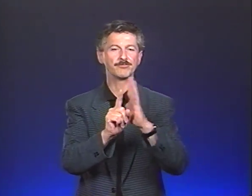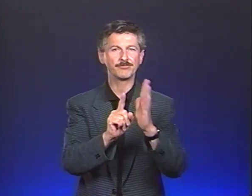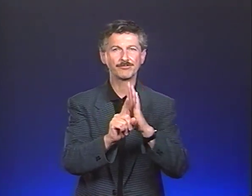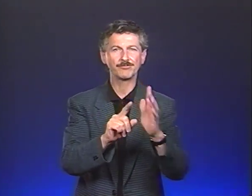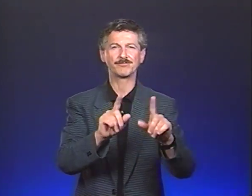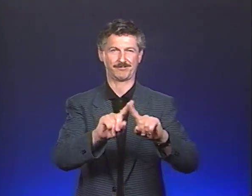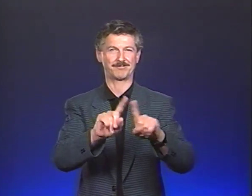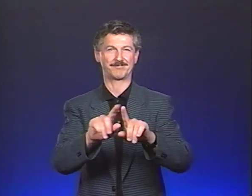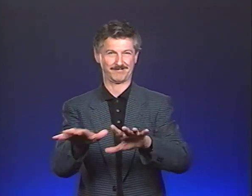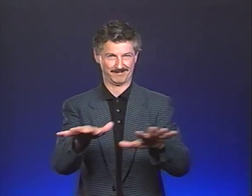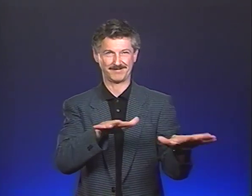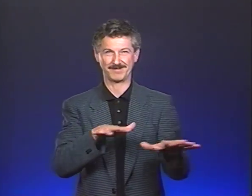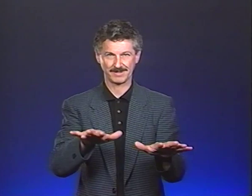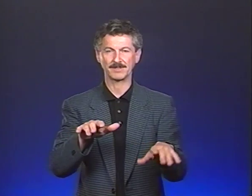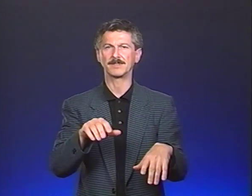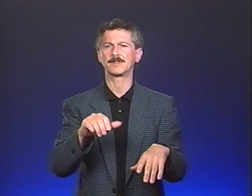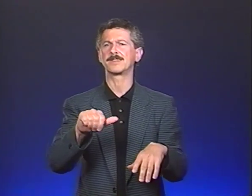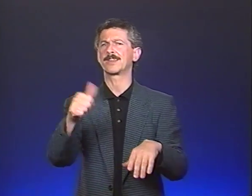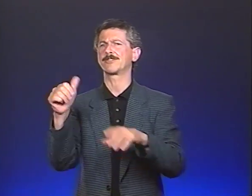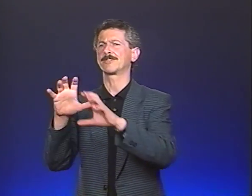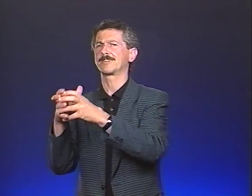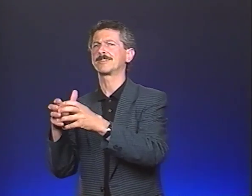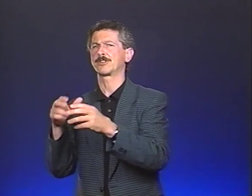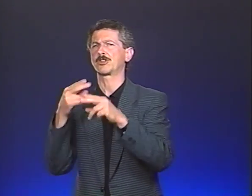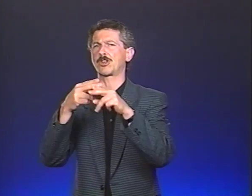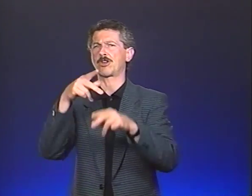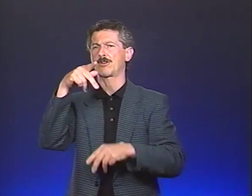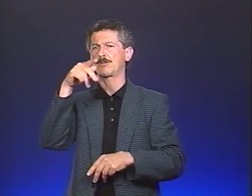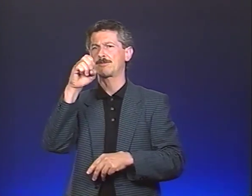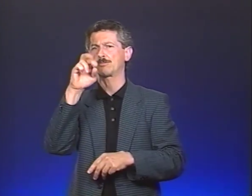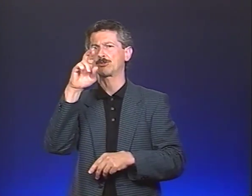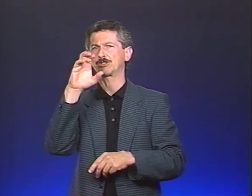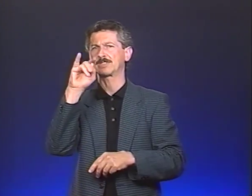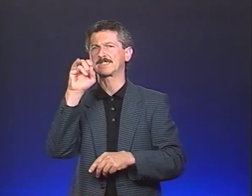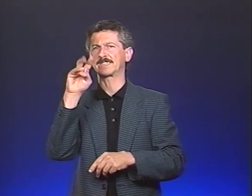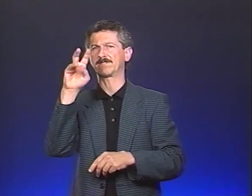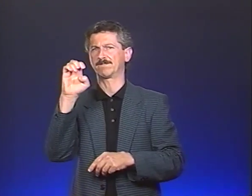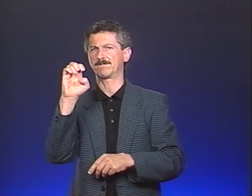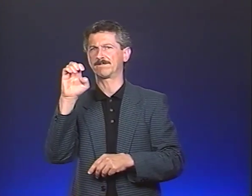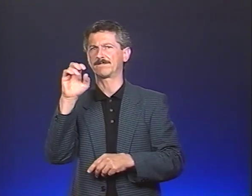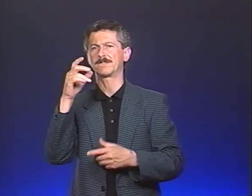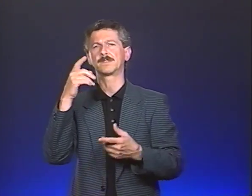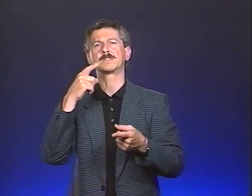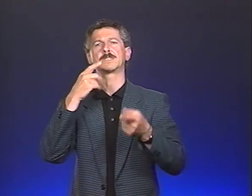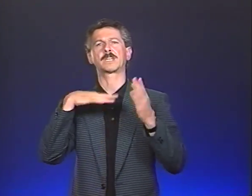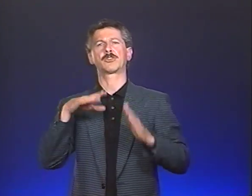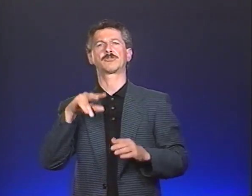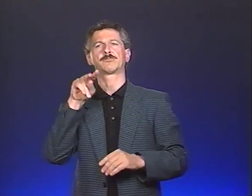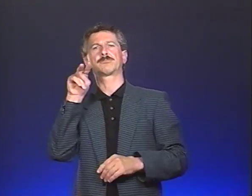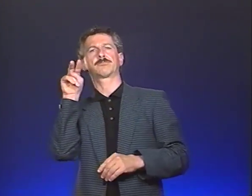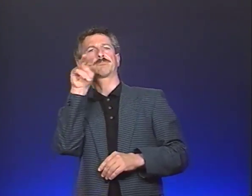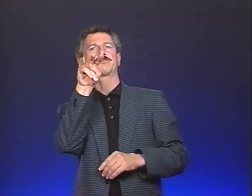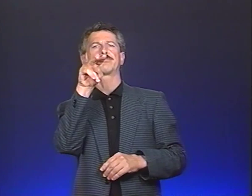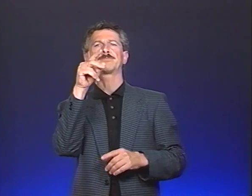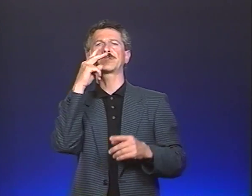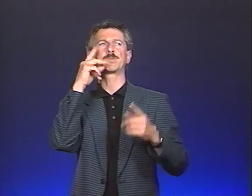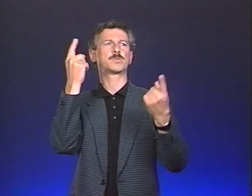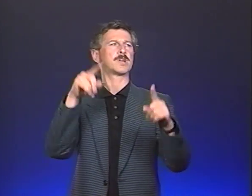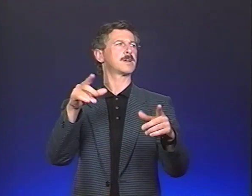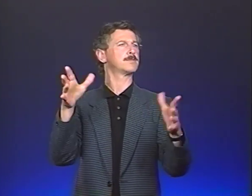passing under a vehicle, and so forth. Another category of signs are those that are made from the signer's perspective.